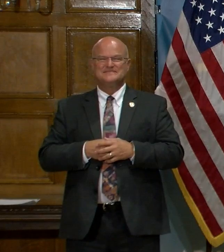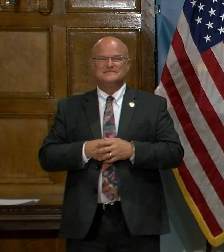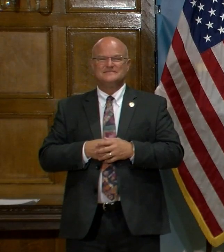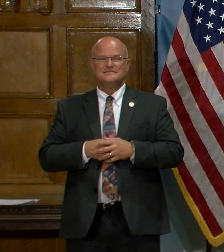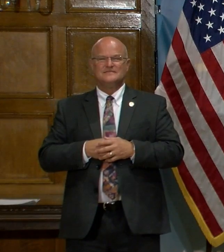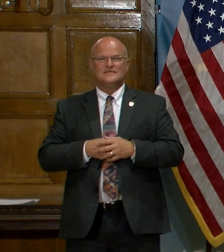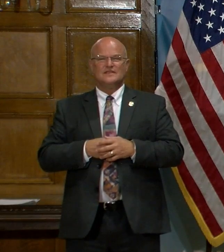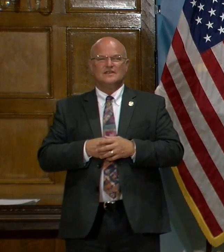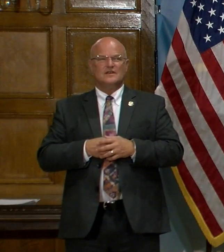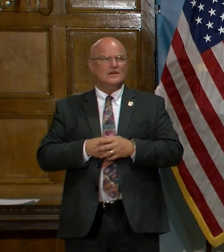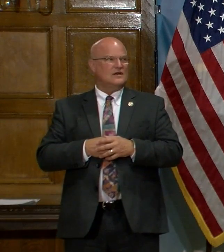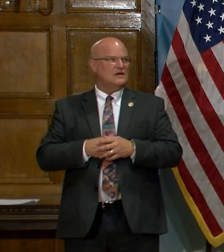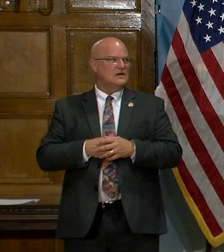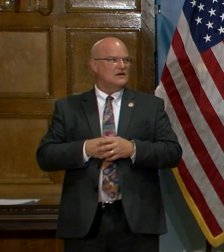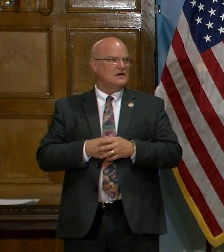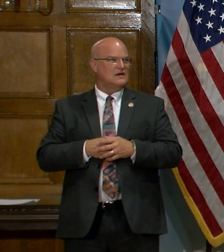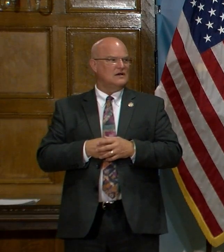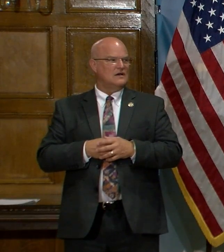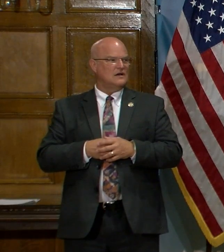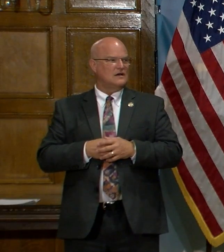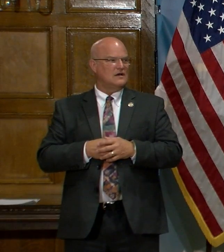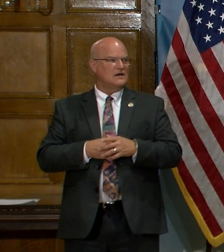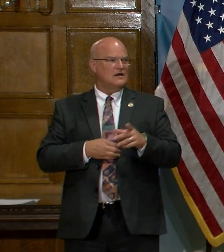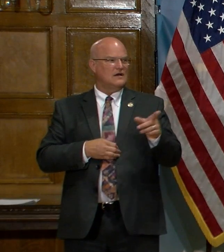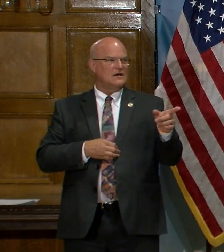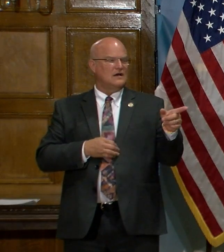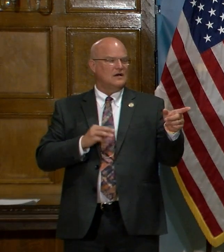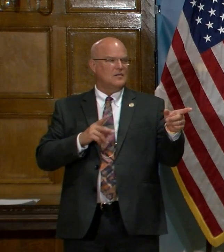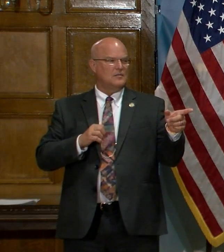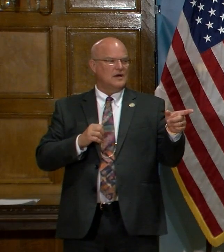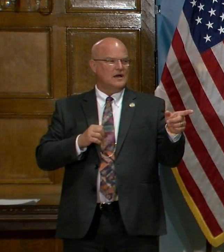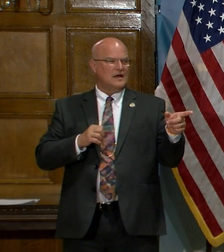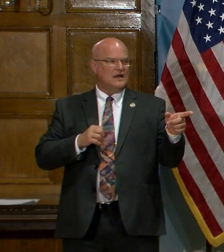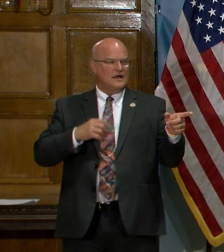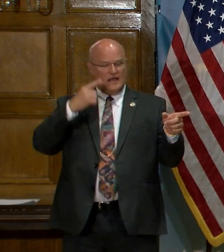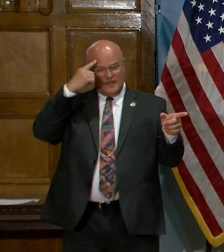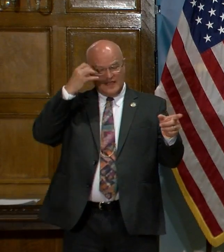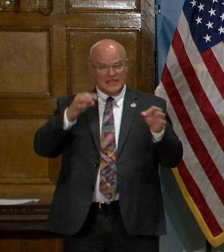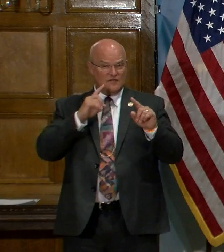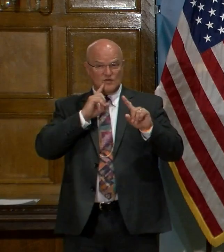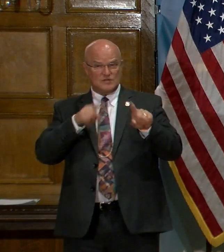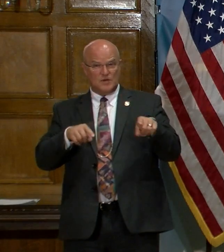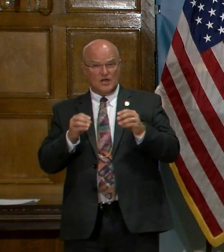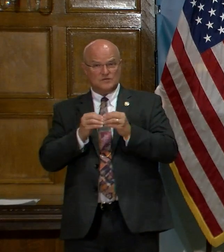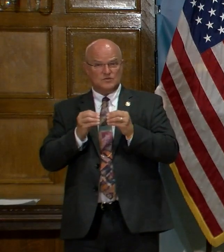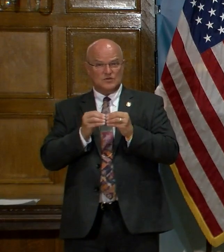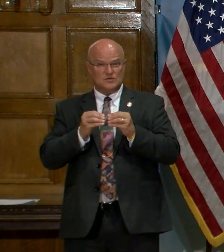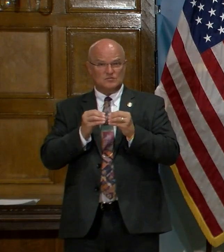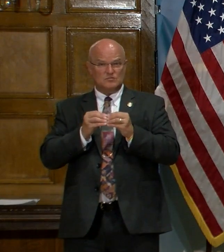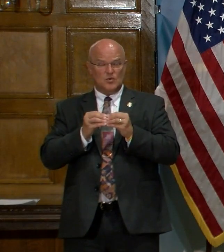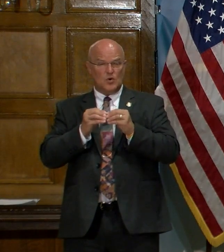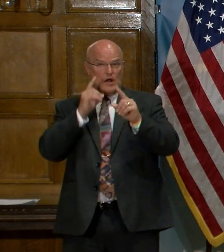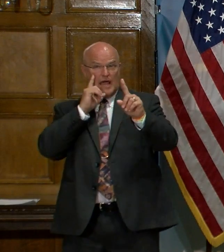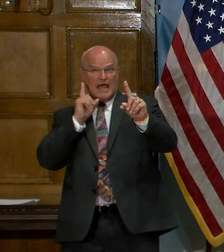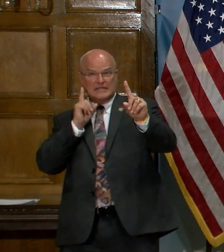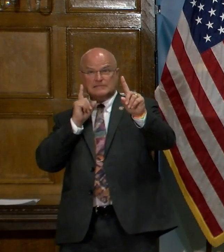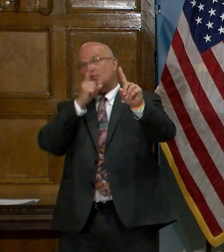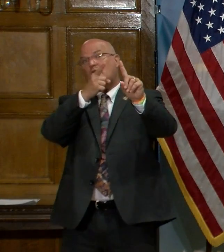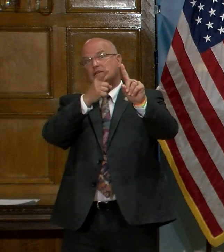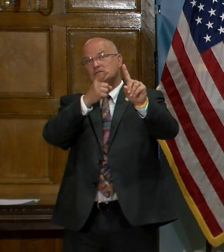No, one final question. Well, who you? The response was more